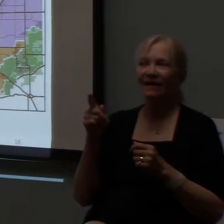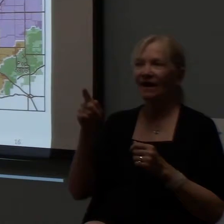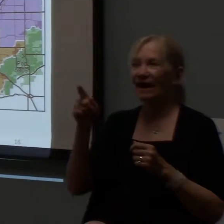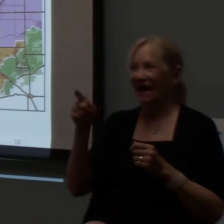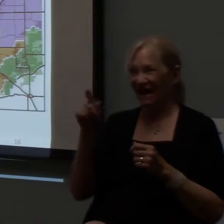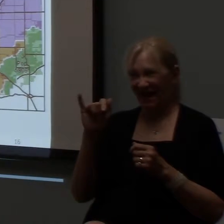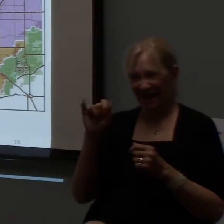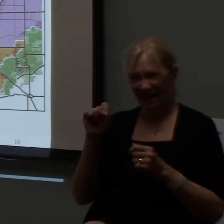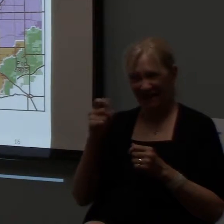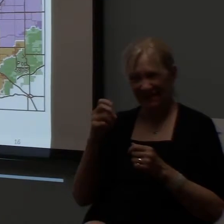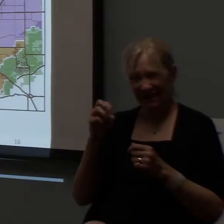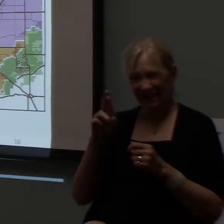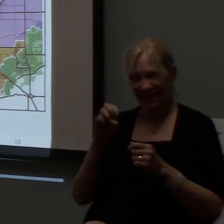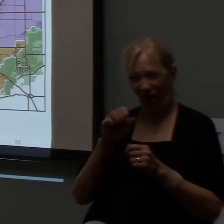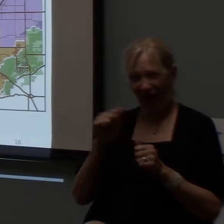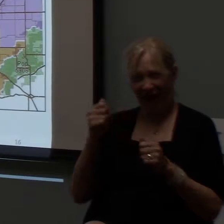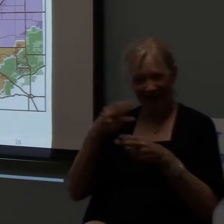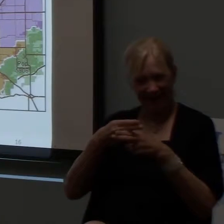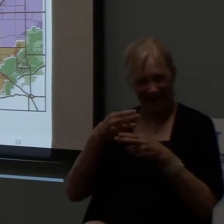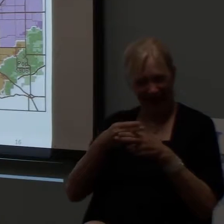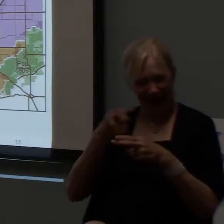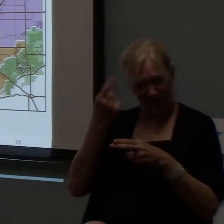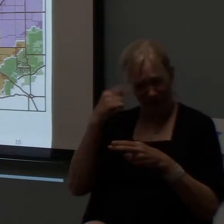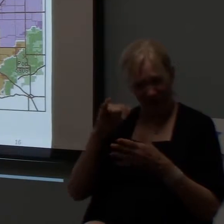Is there a name for that process?